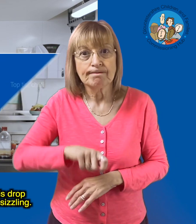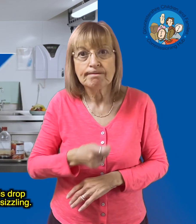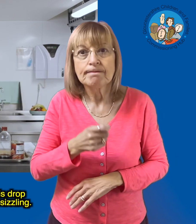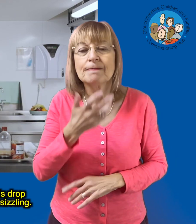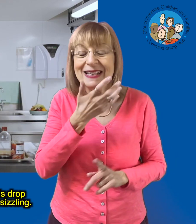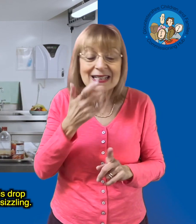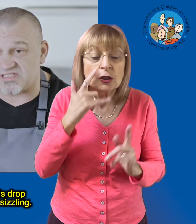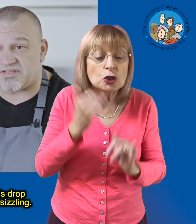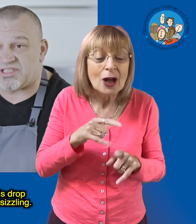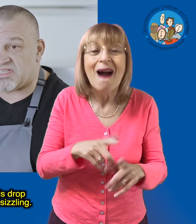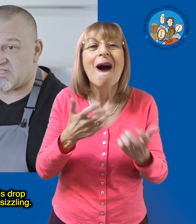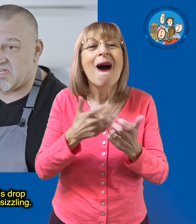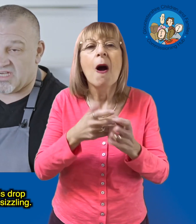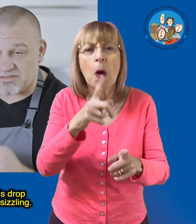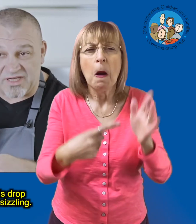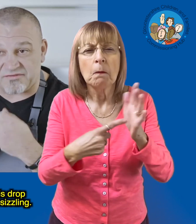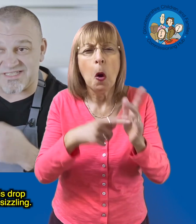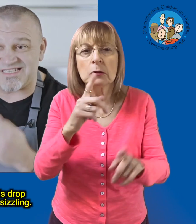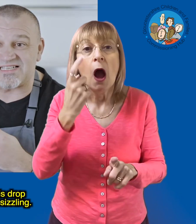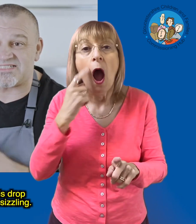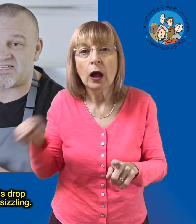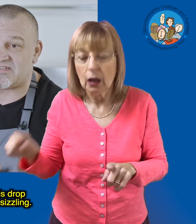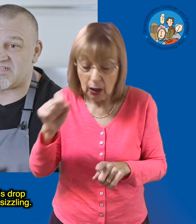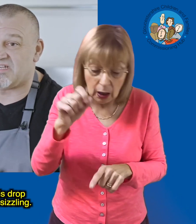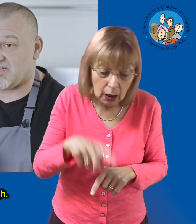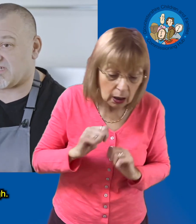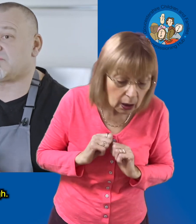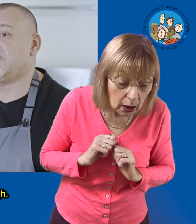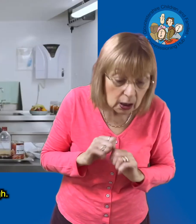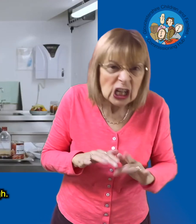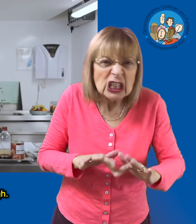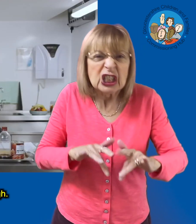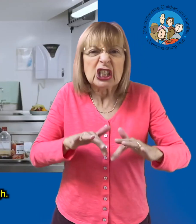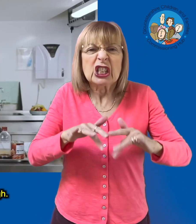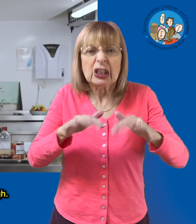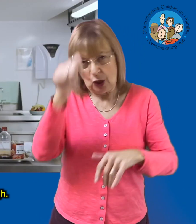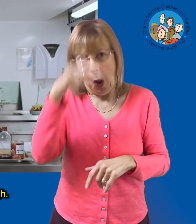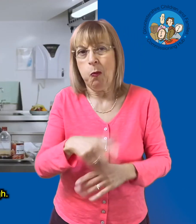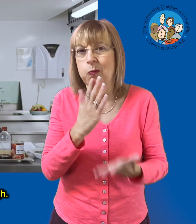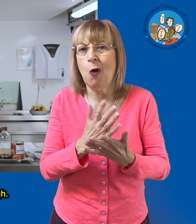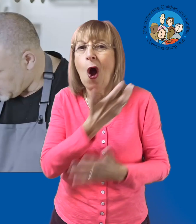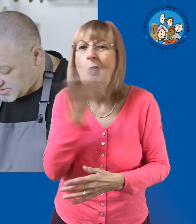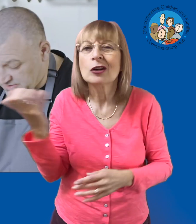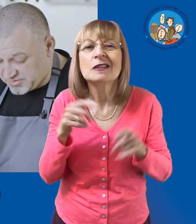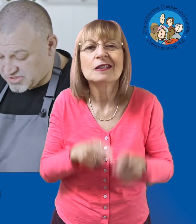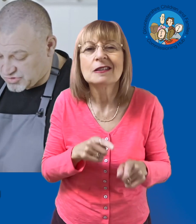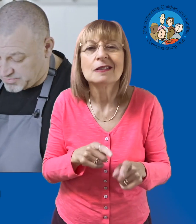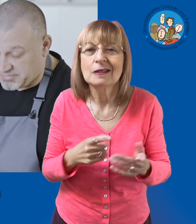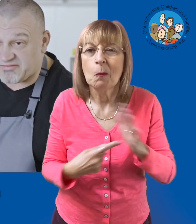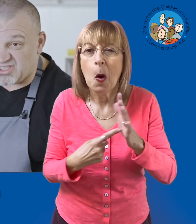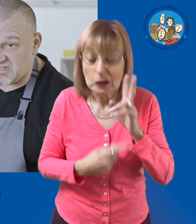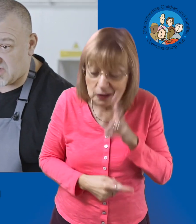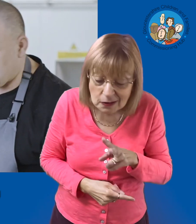heated up, is to drop a couple of pieces of onion in and wait for a sizzling sound, and that's the way you can tell if it's hot enough. So I'm just